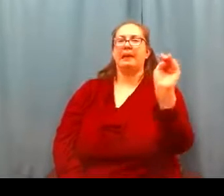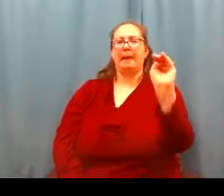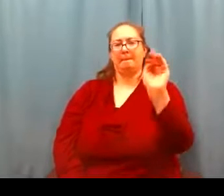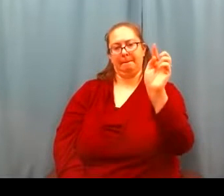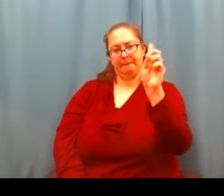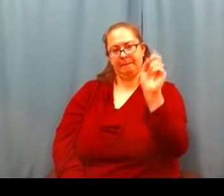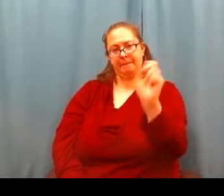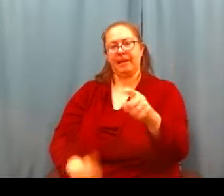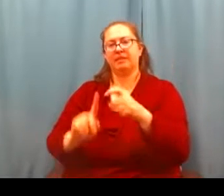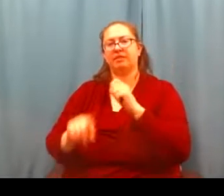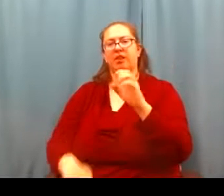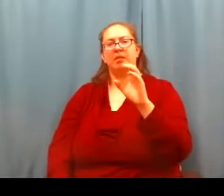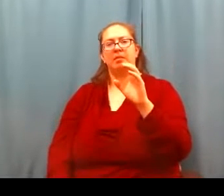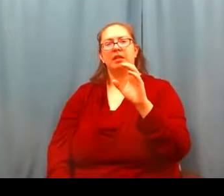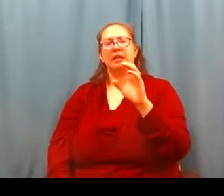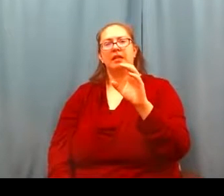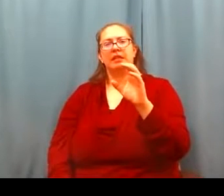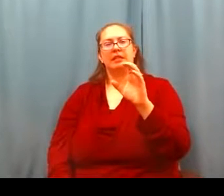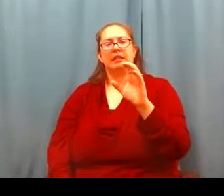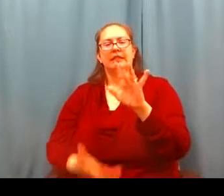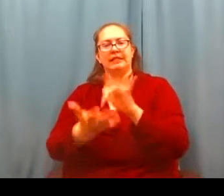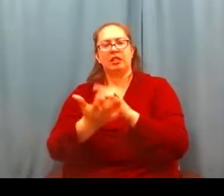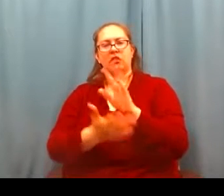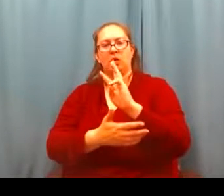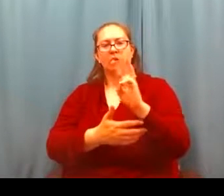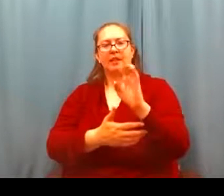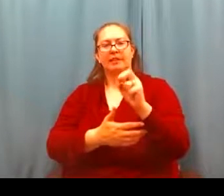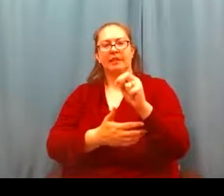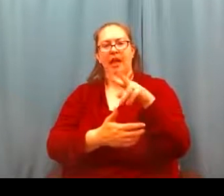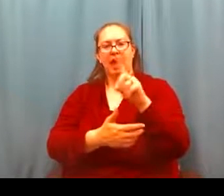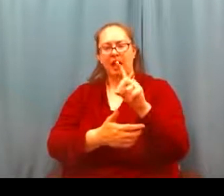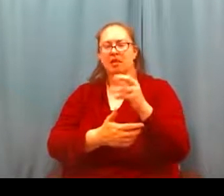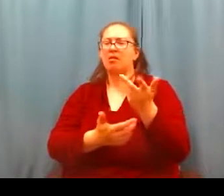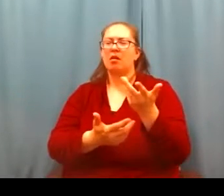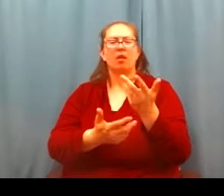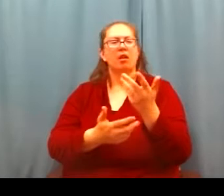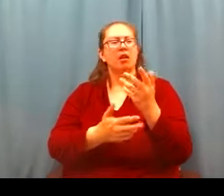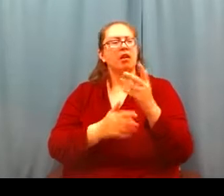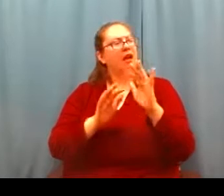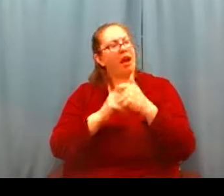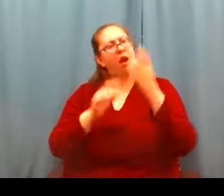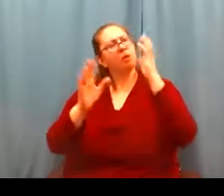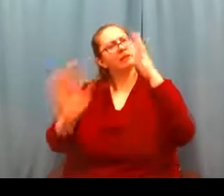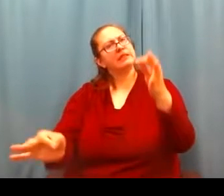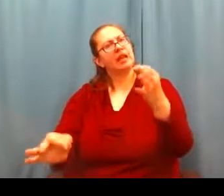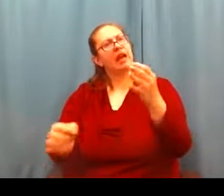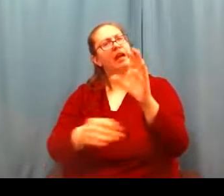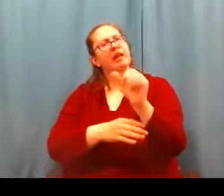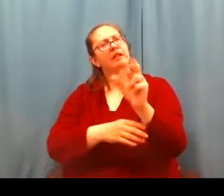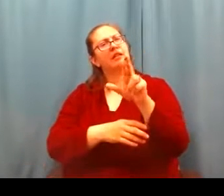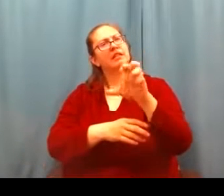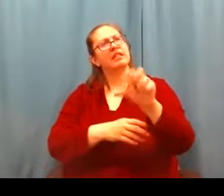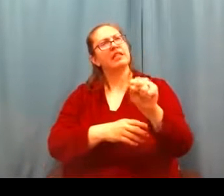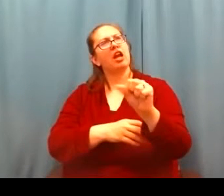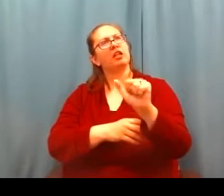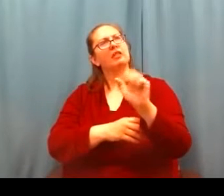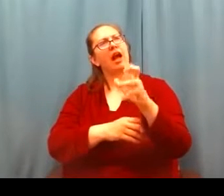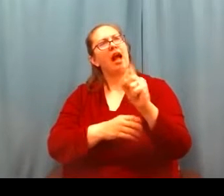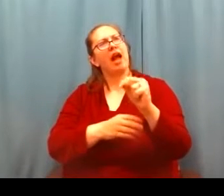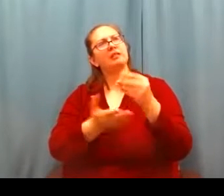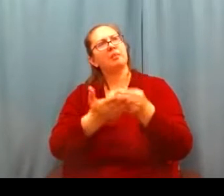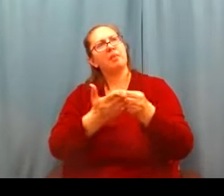question is, what process is in place to determine how CARES Act funding is spent in St. Louis City? Well, thank you,